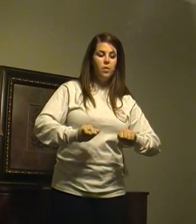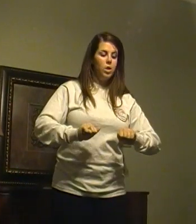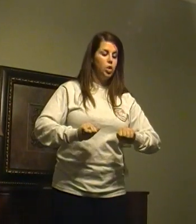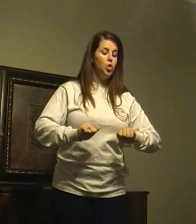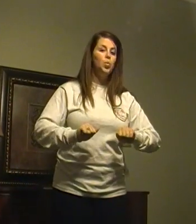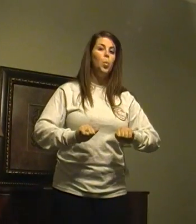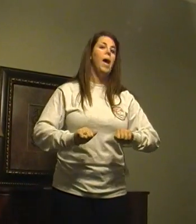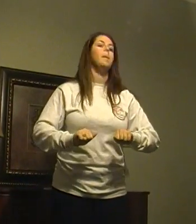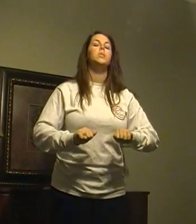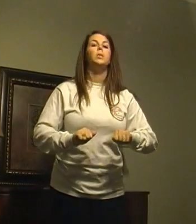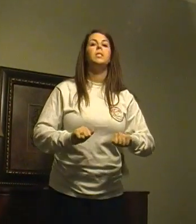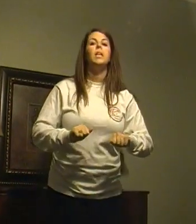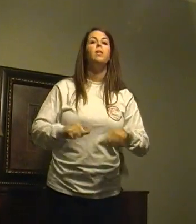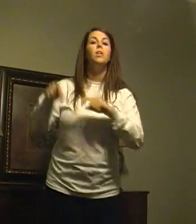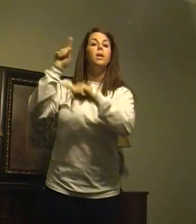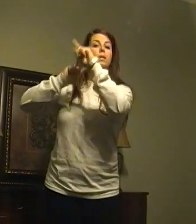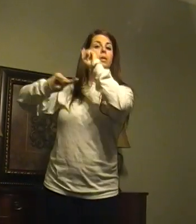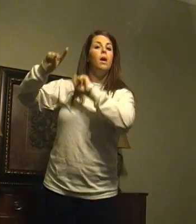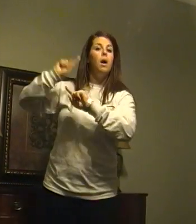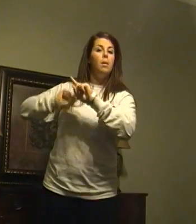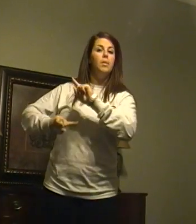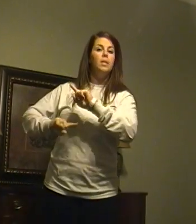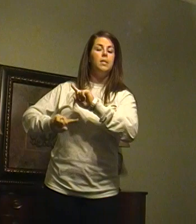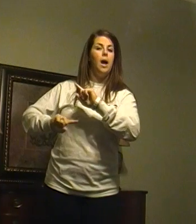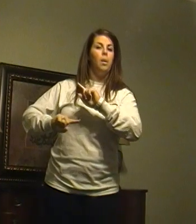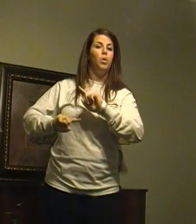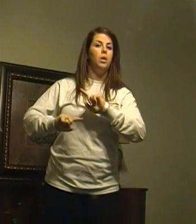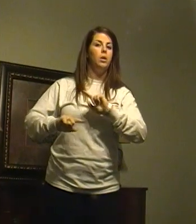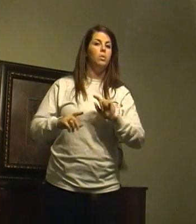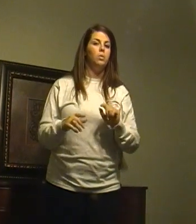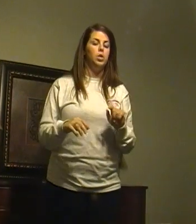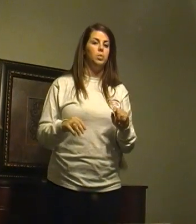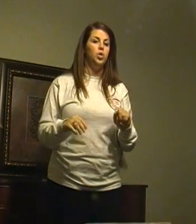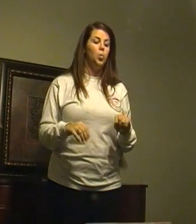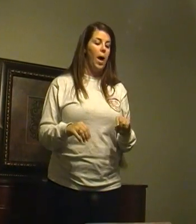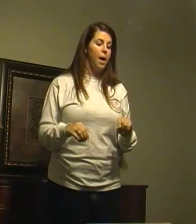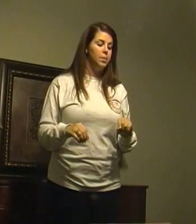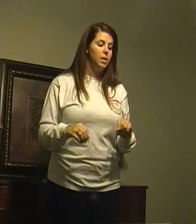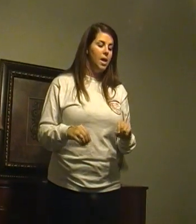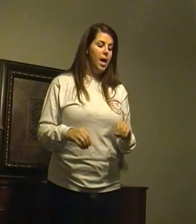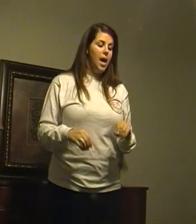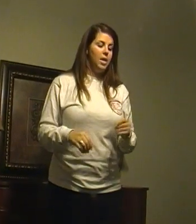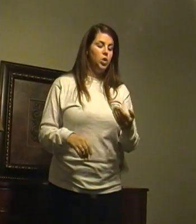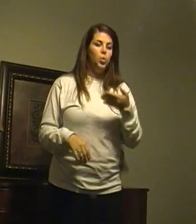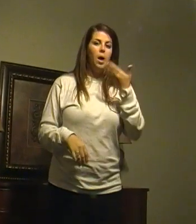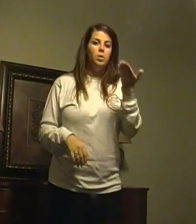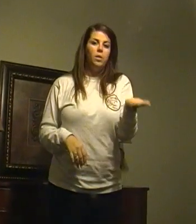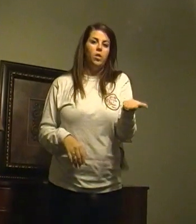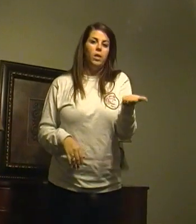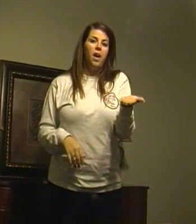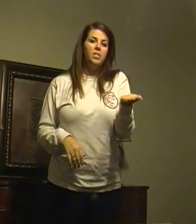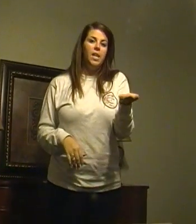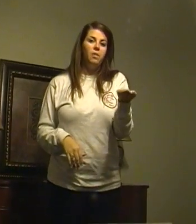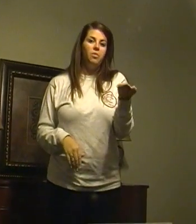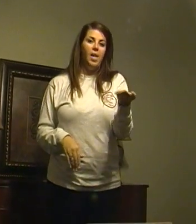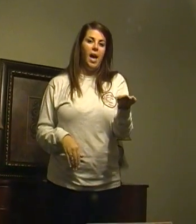have swept. So instead of come this time, we're going to do swept. And swept, you have your left hand